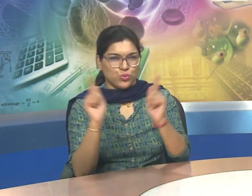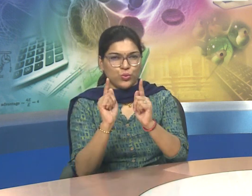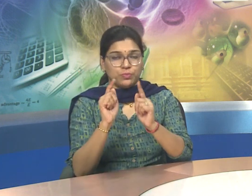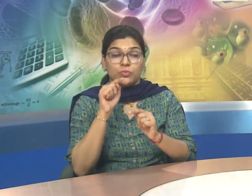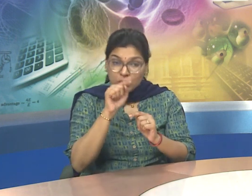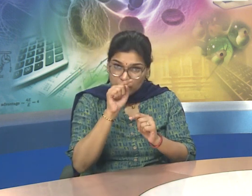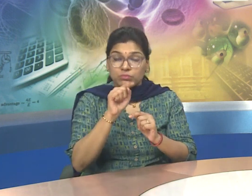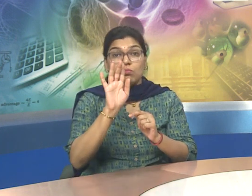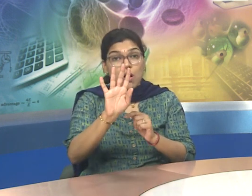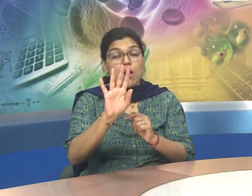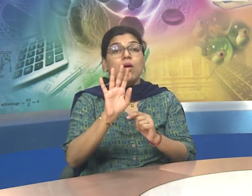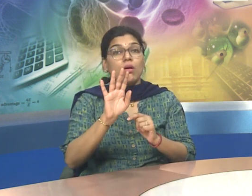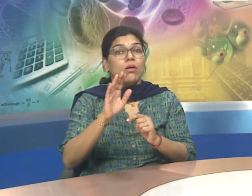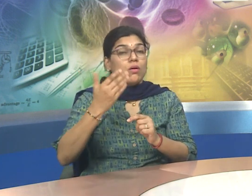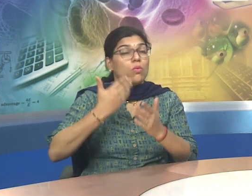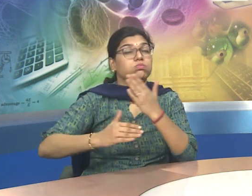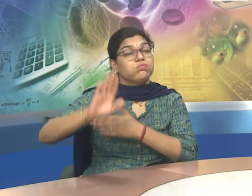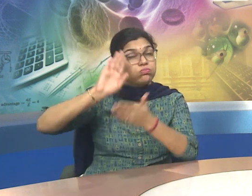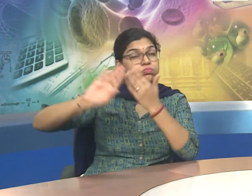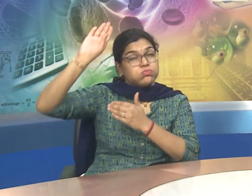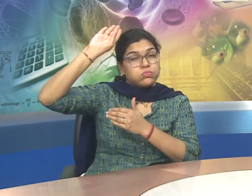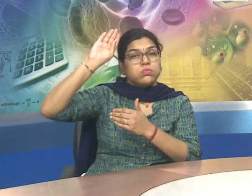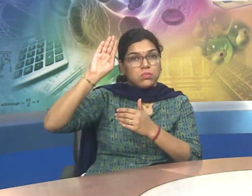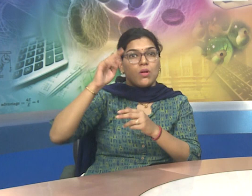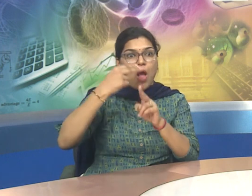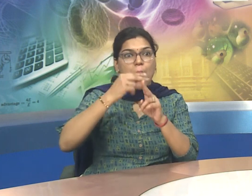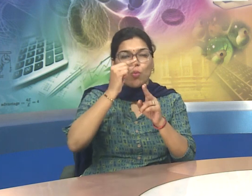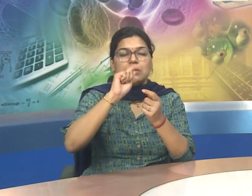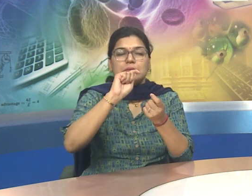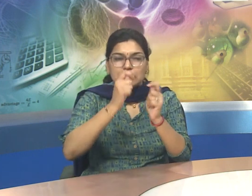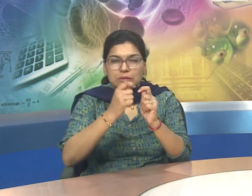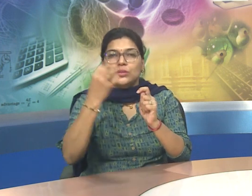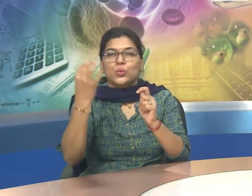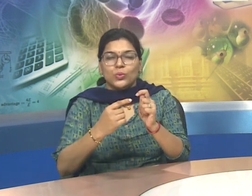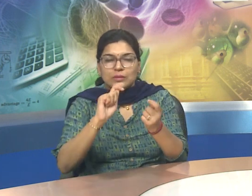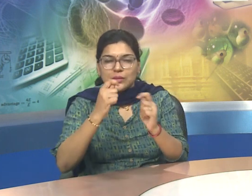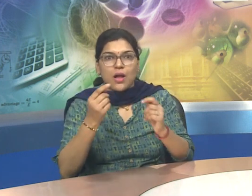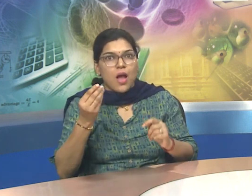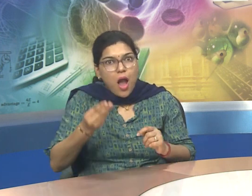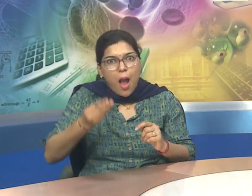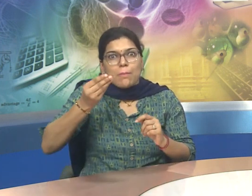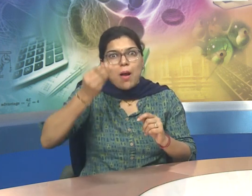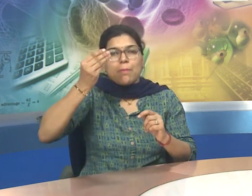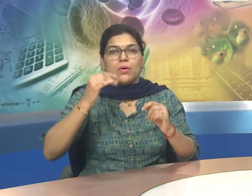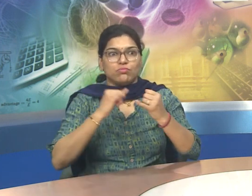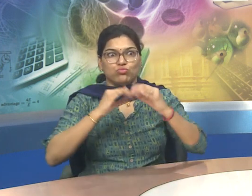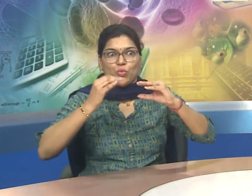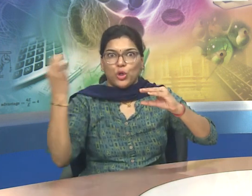Unit. In short, we call it as VDU. In earlier time, there were